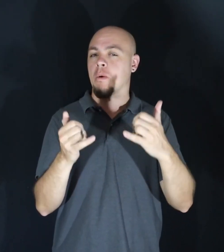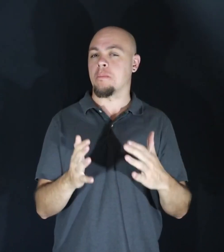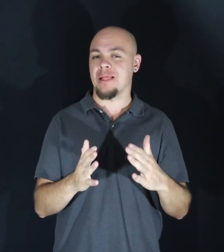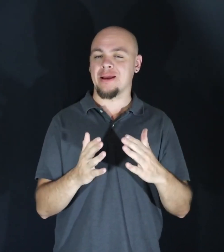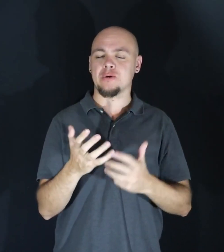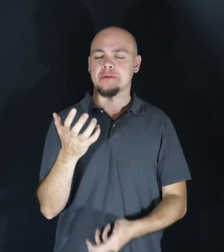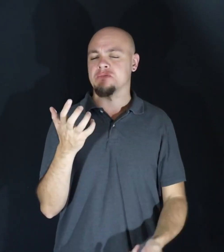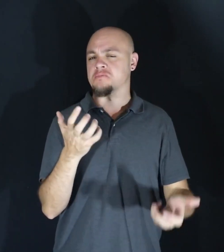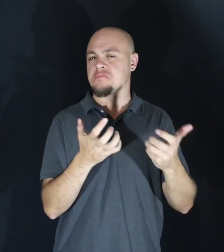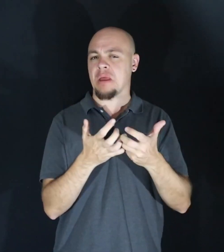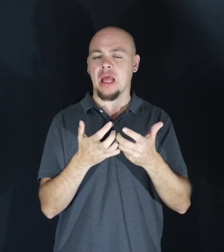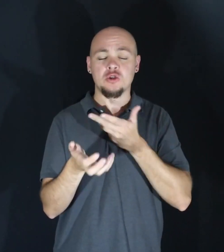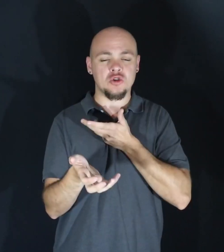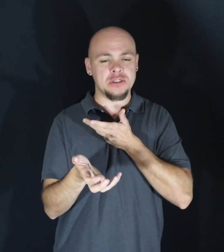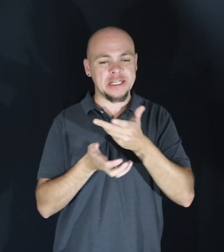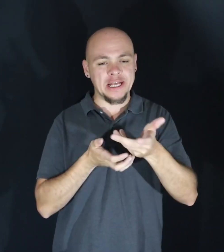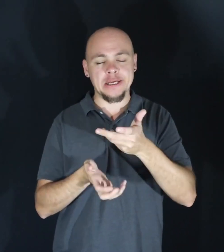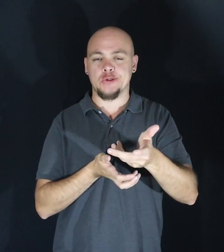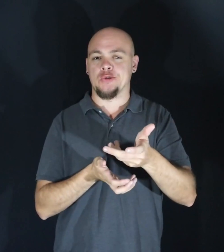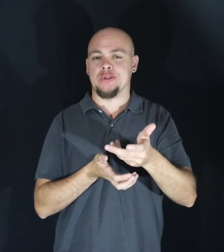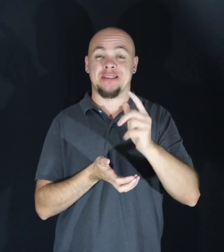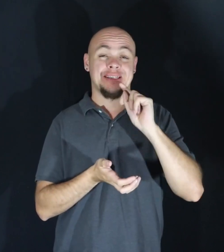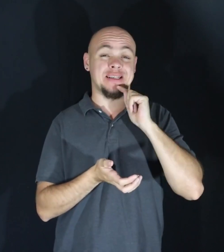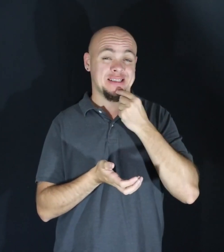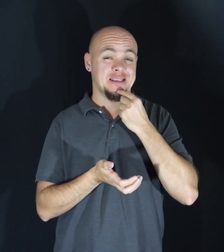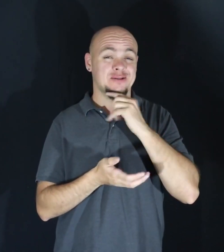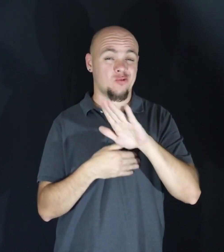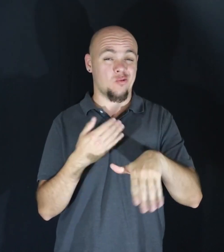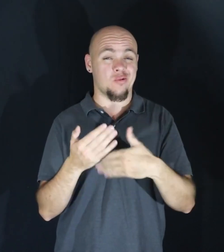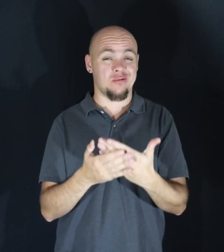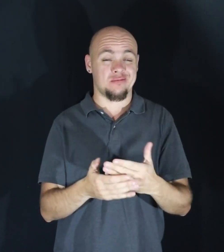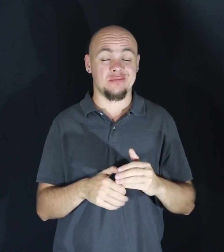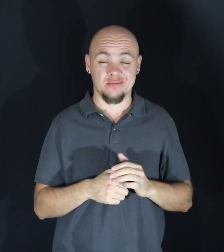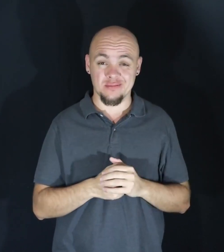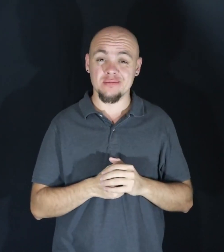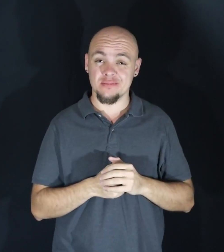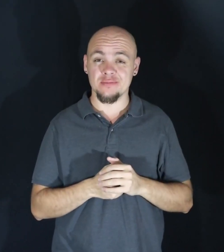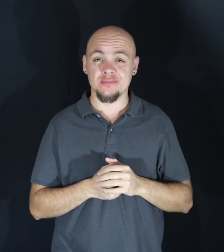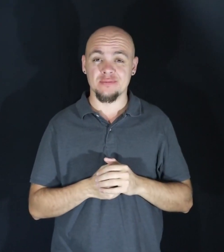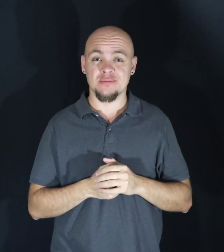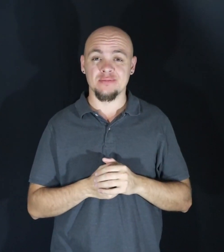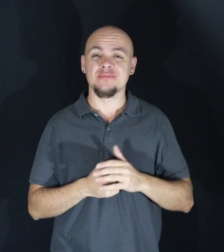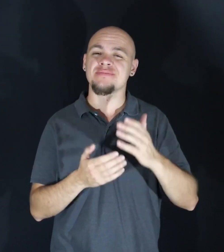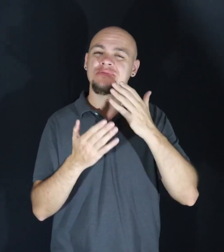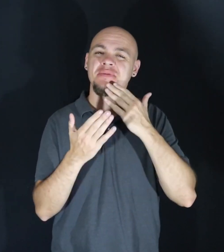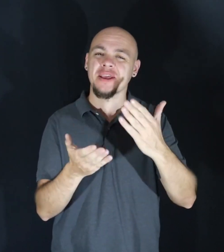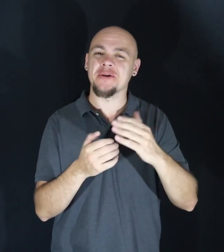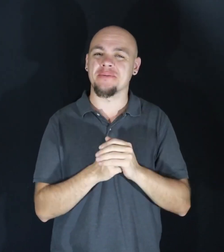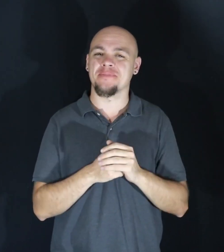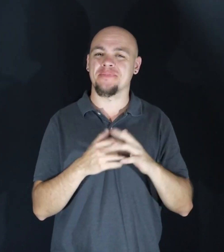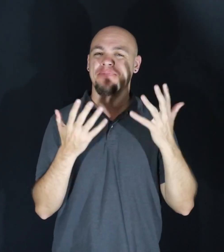attuned, engaged, and intense. Thank you.